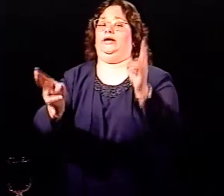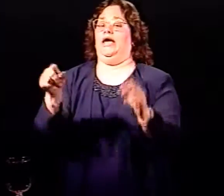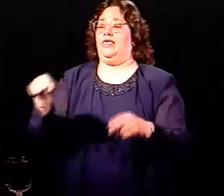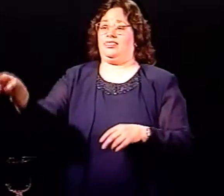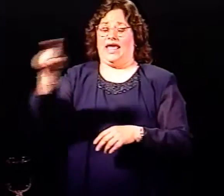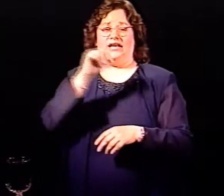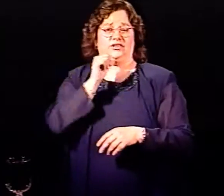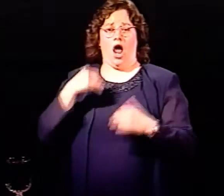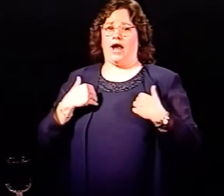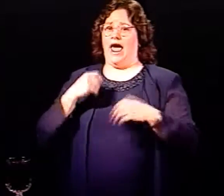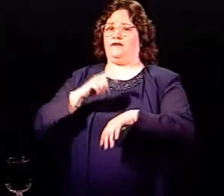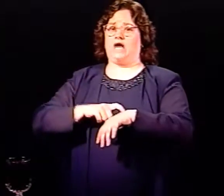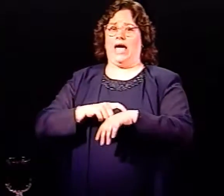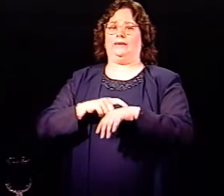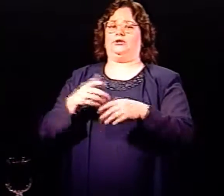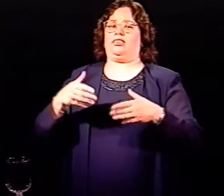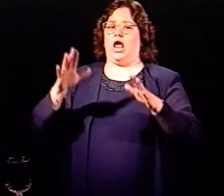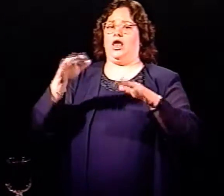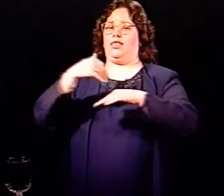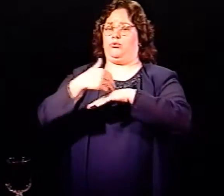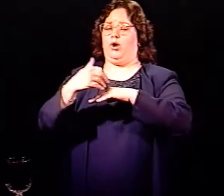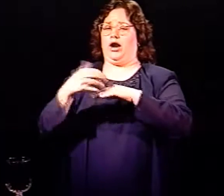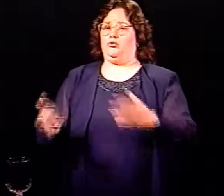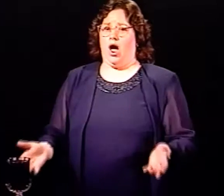have time to let the bread rise.